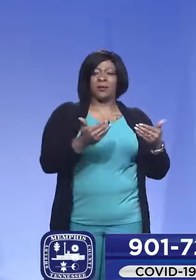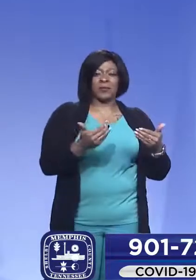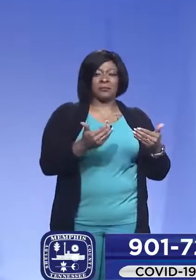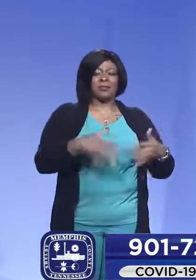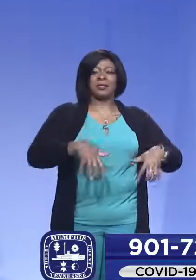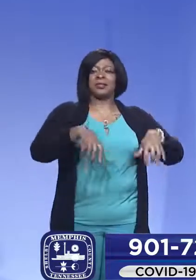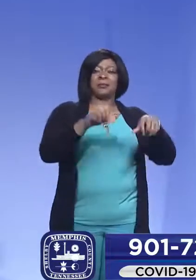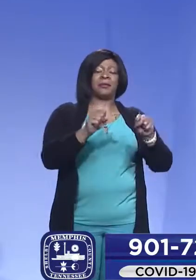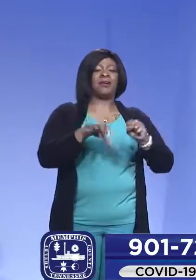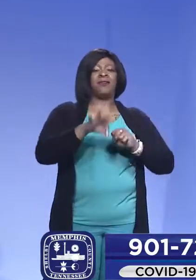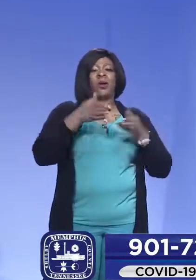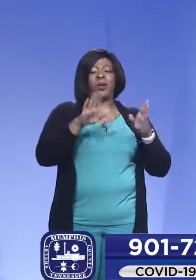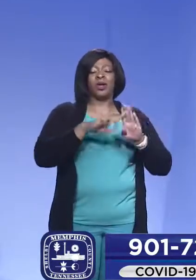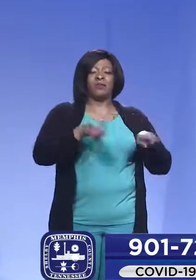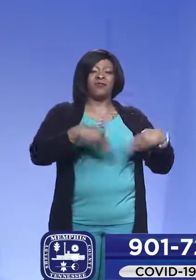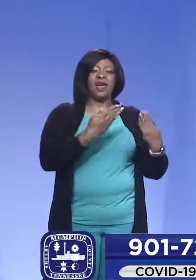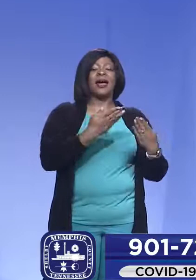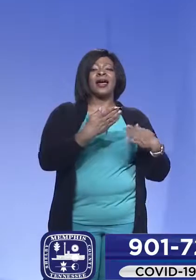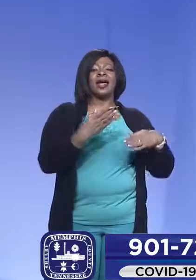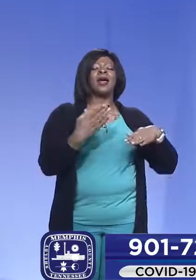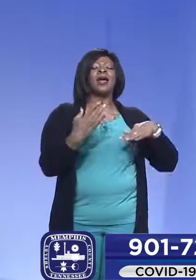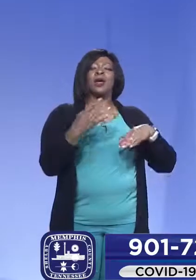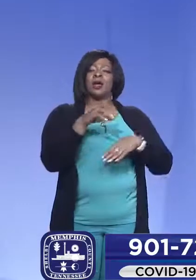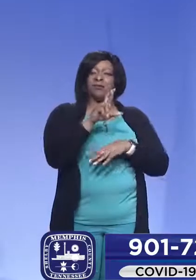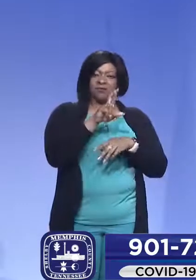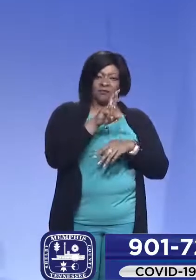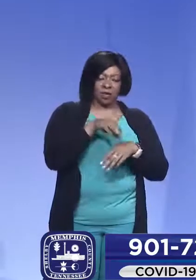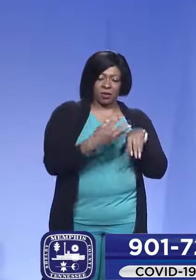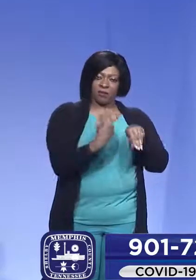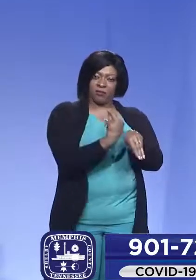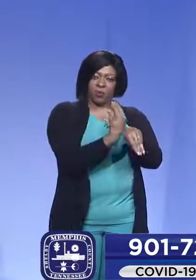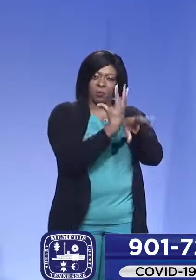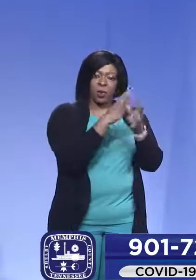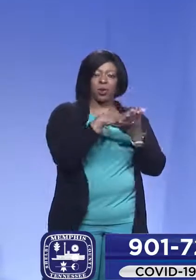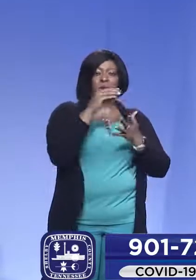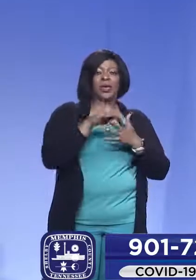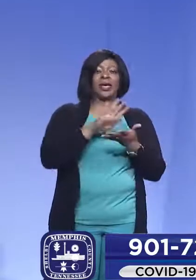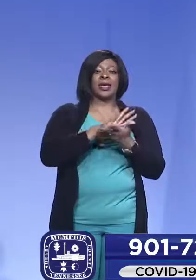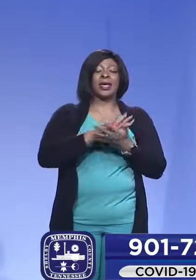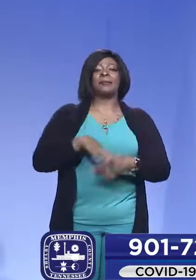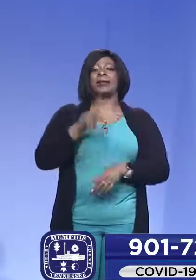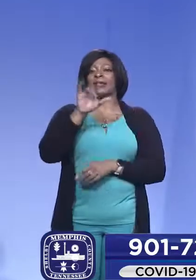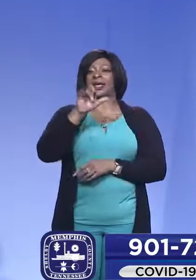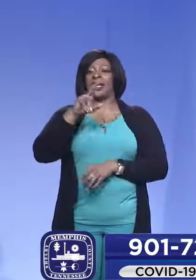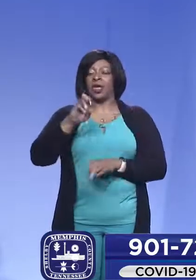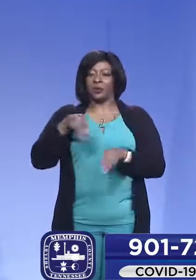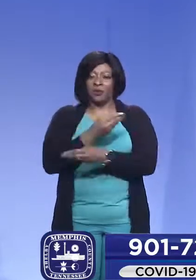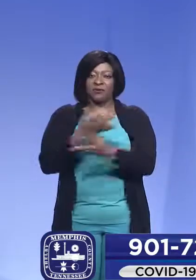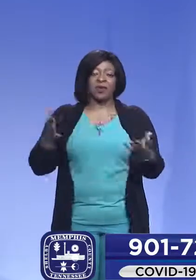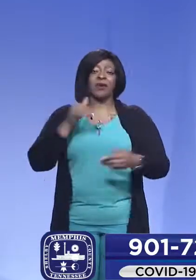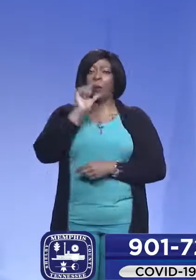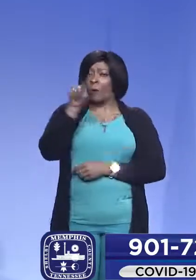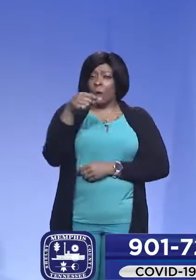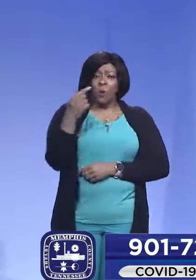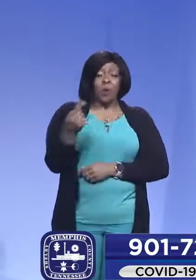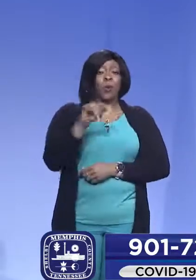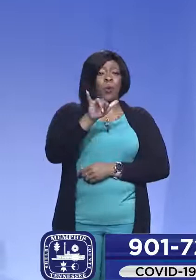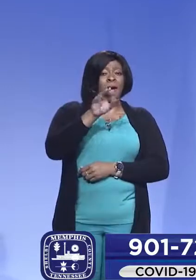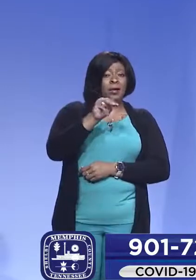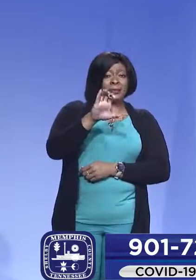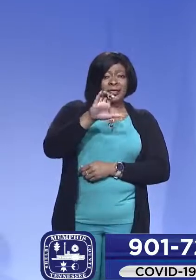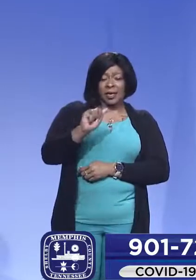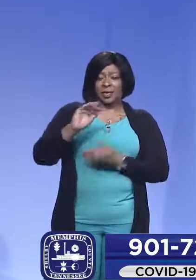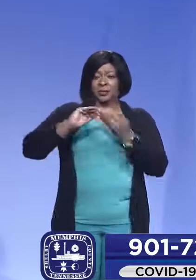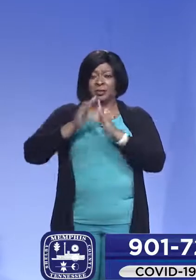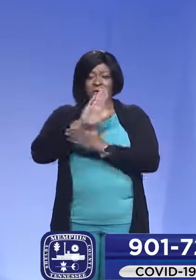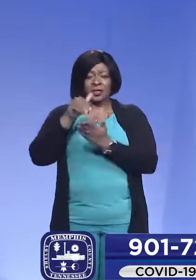up, and found a way to provide remote learning academies, daycare provision, and it wasn't just the YMCA and the